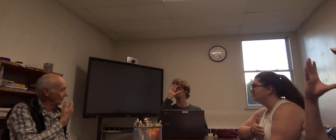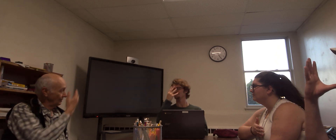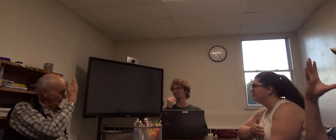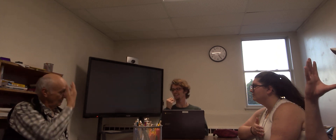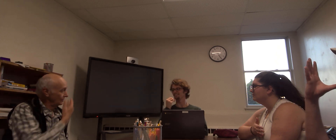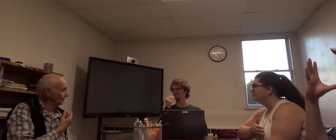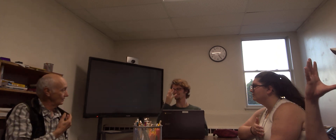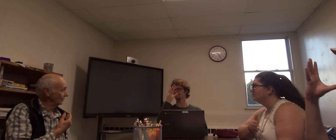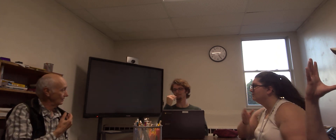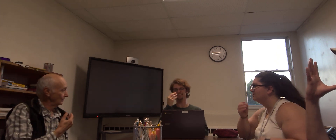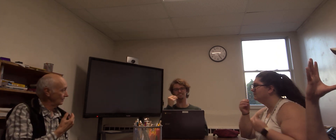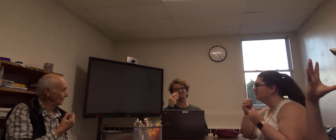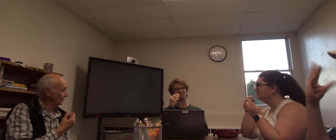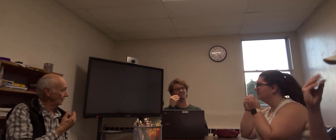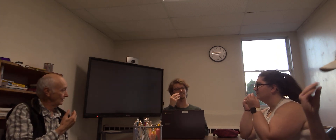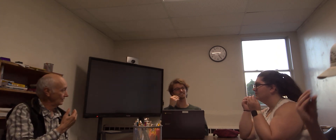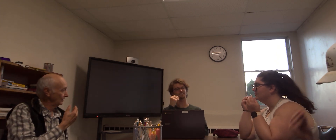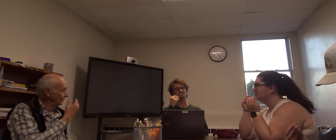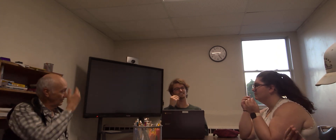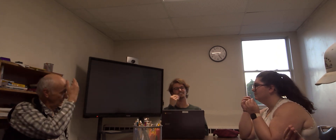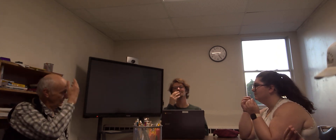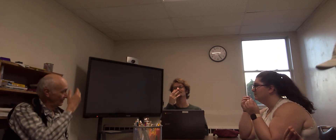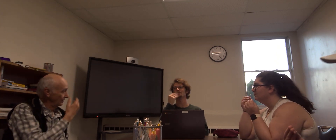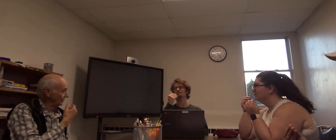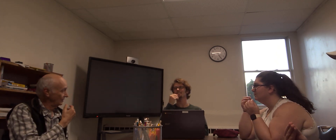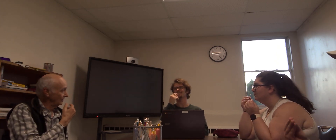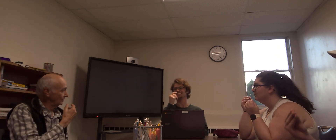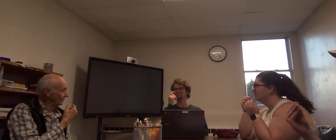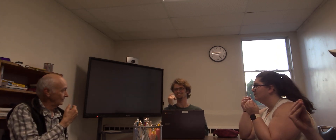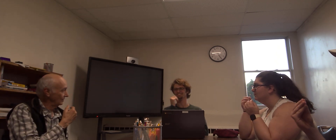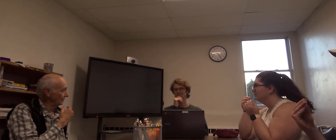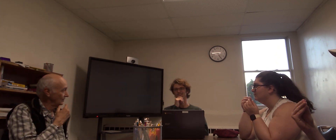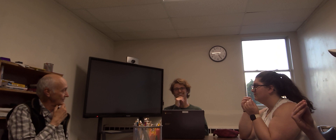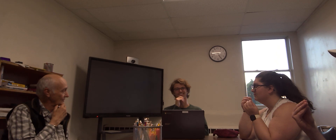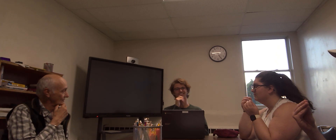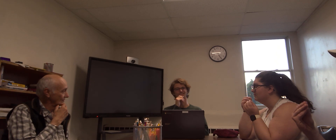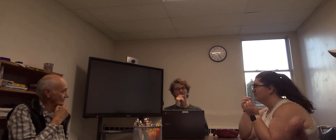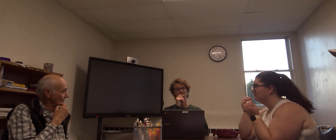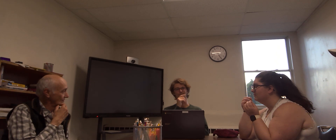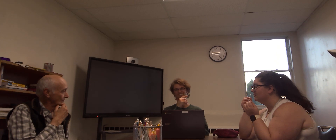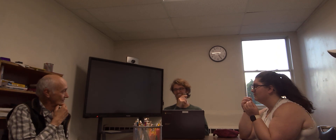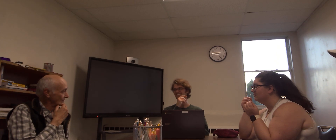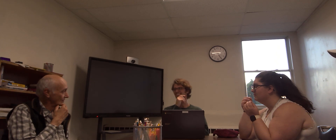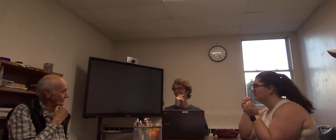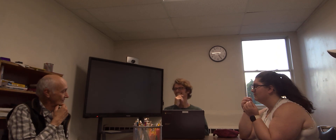We have our sleepy sign. Does anyone remember one other?